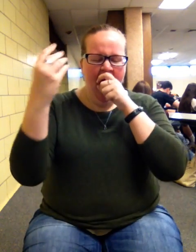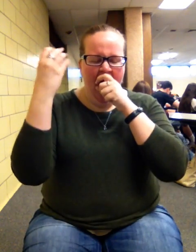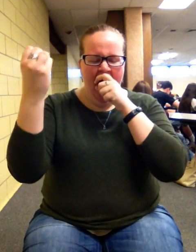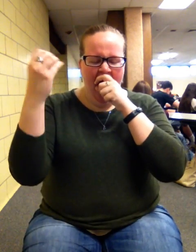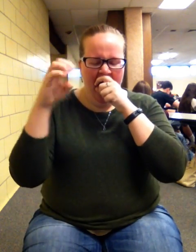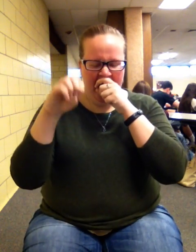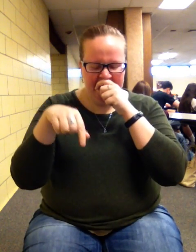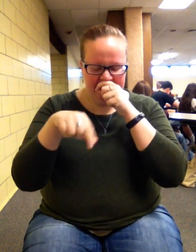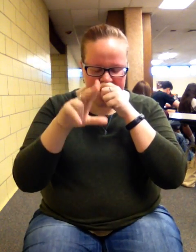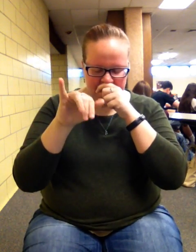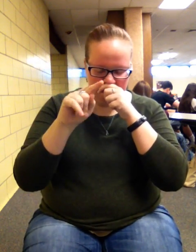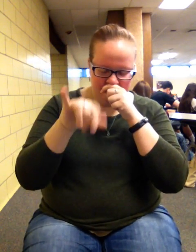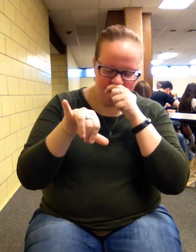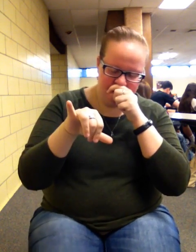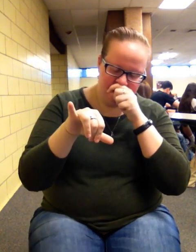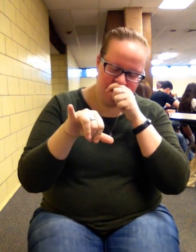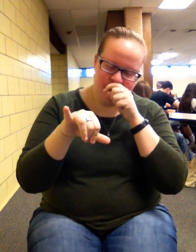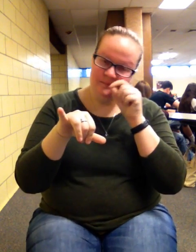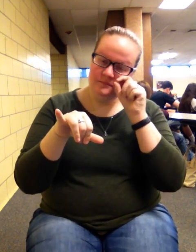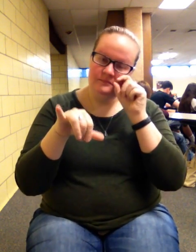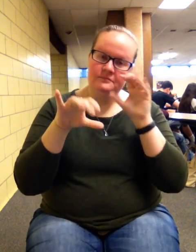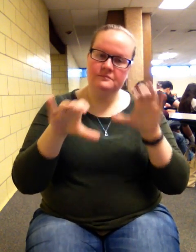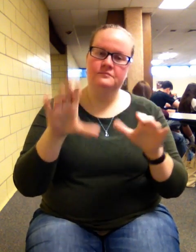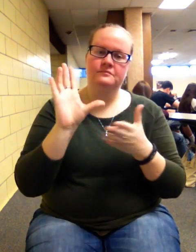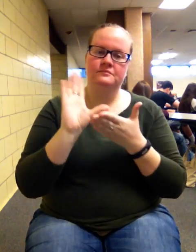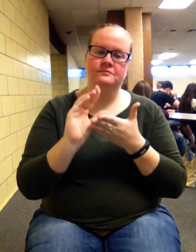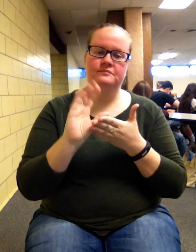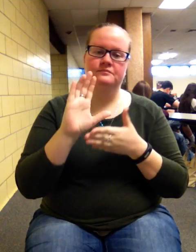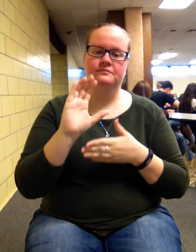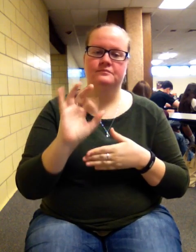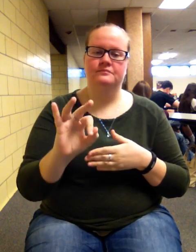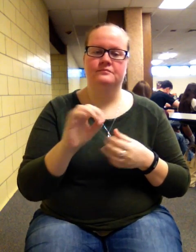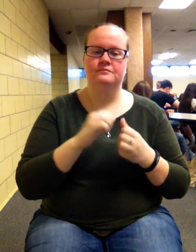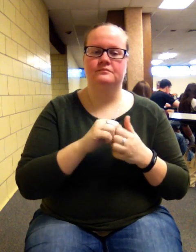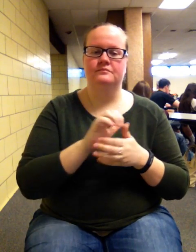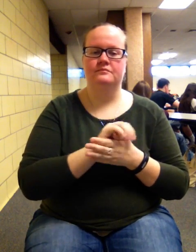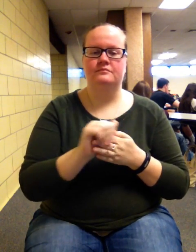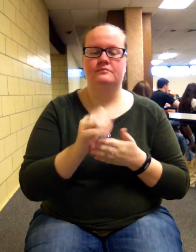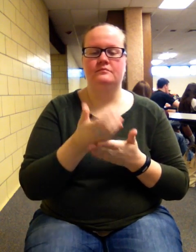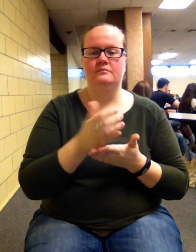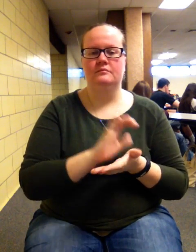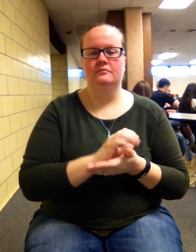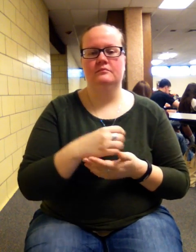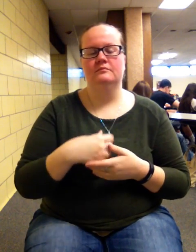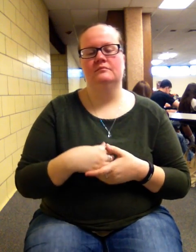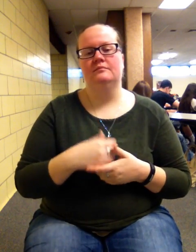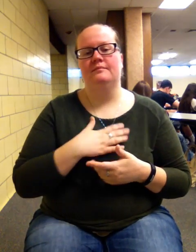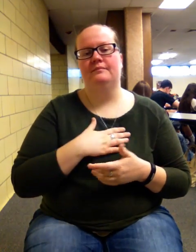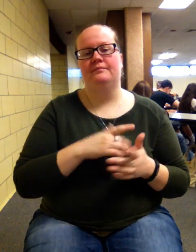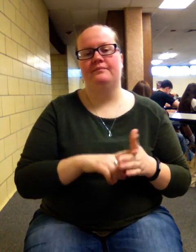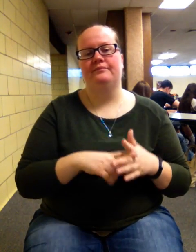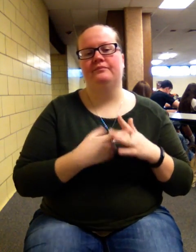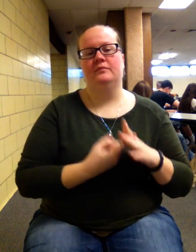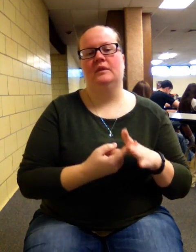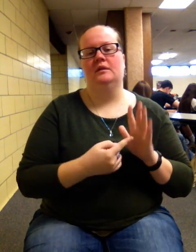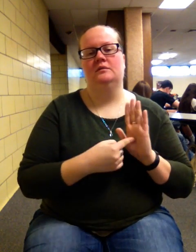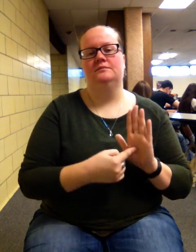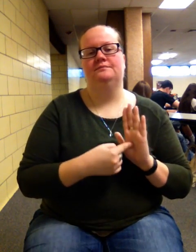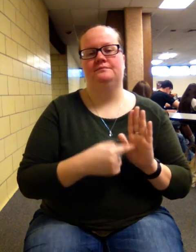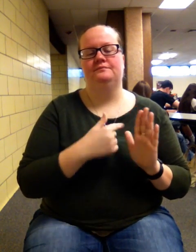Okay, let's do the discounted cash flow with a dollar amount. Okay, so my original example was I had $1